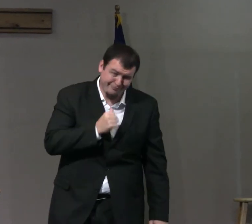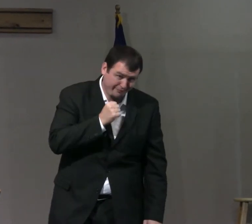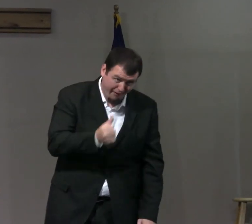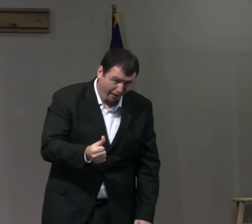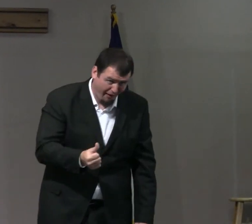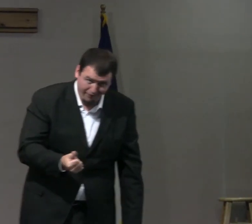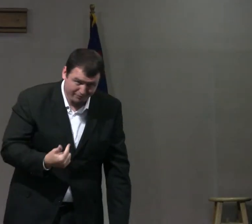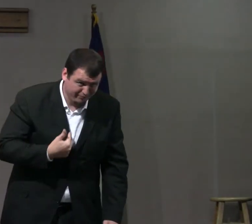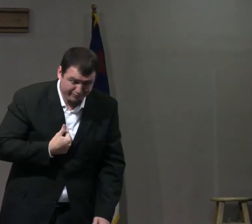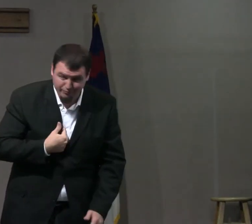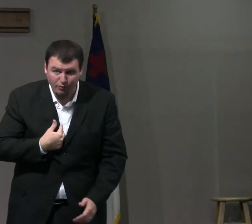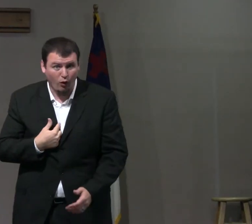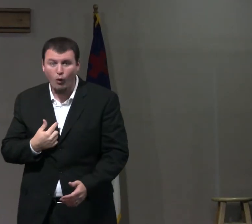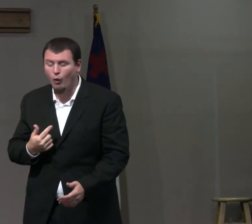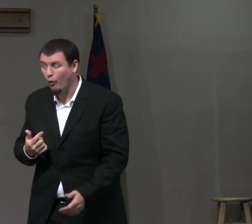don't know much about it.